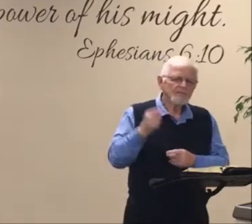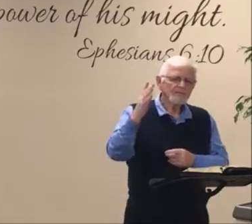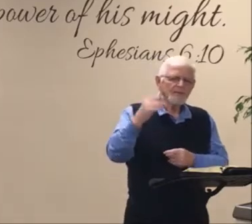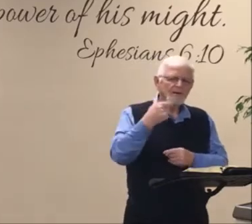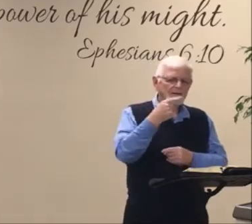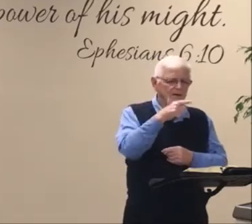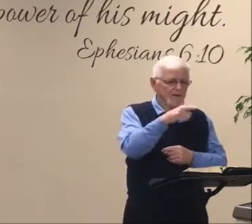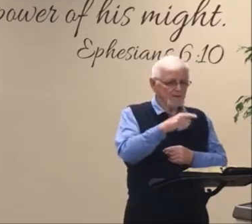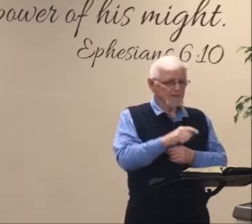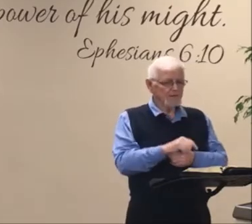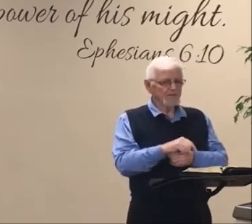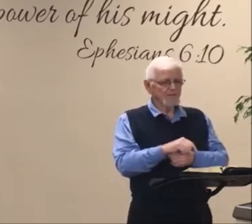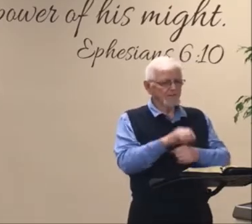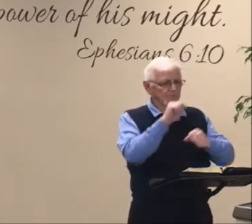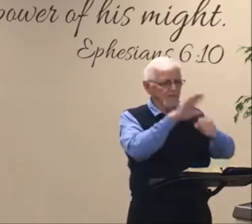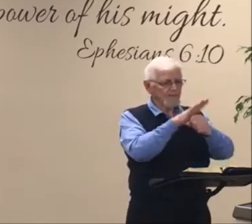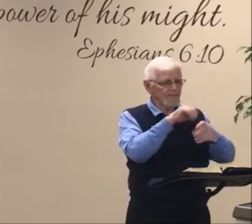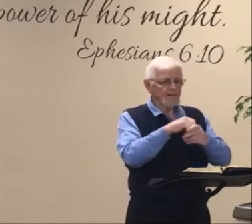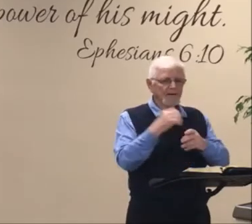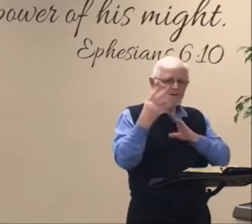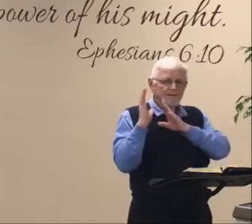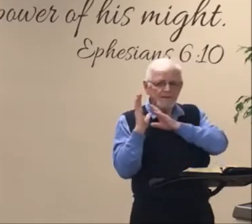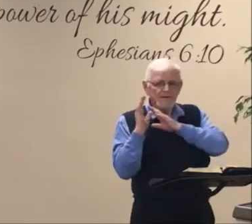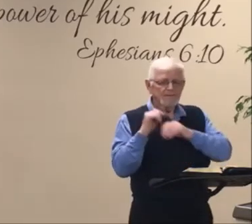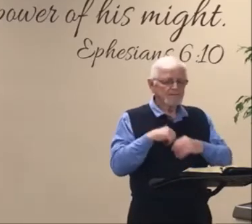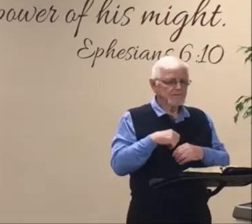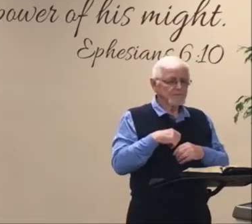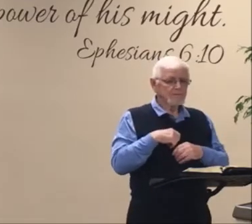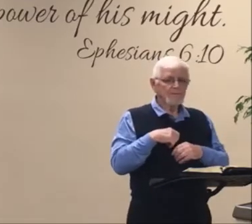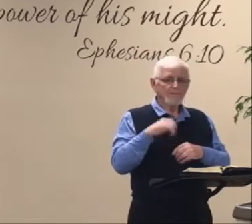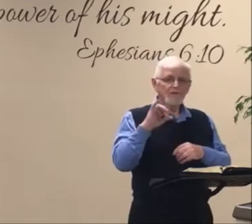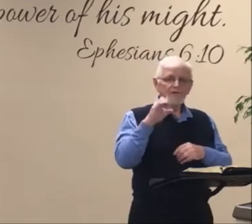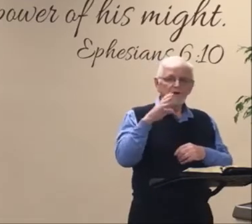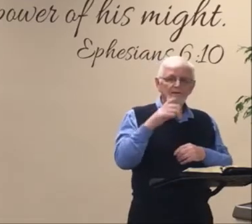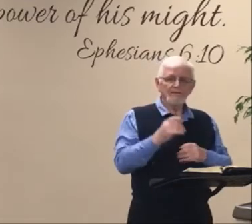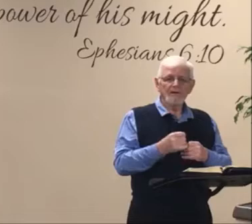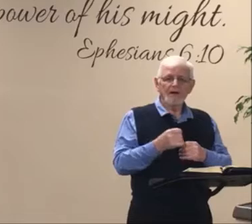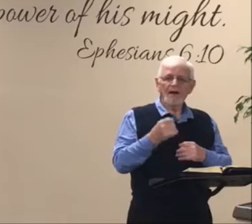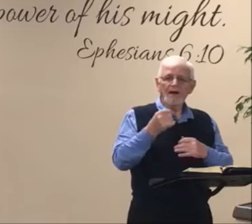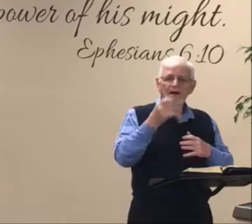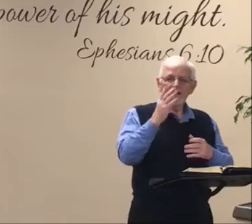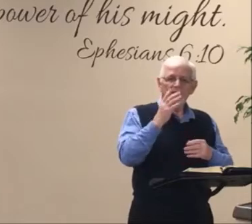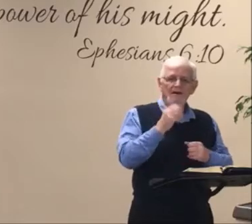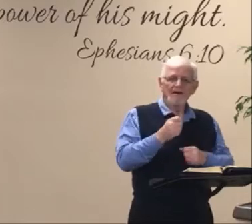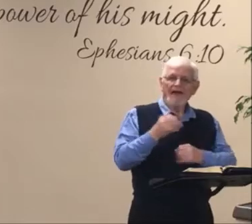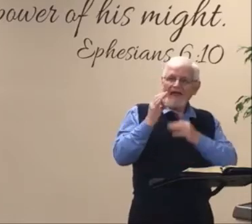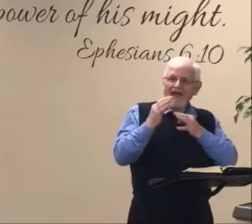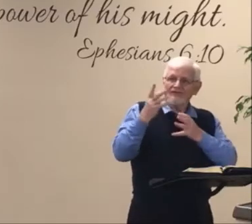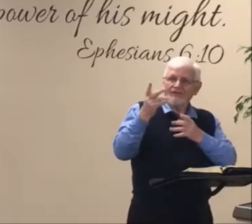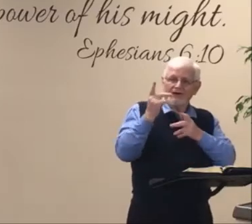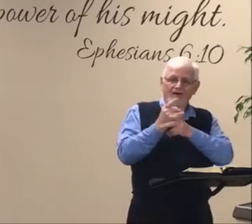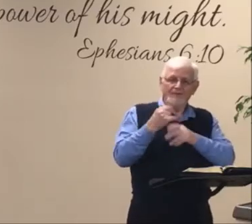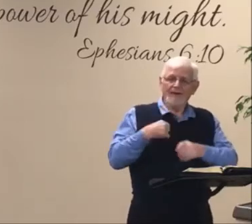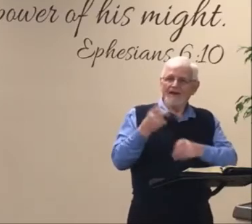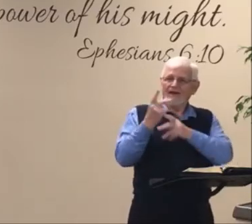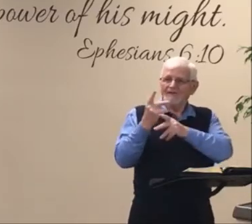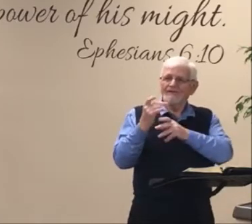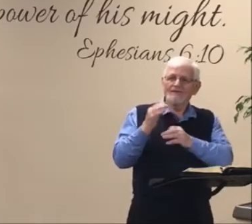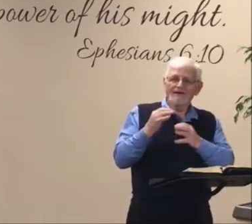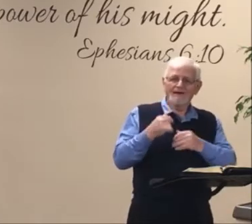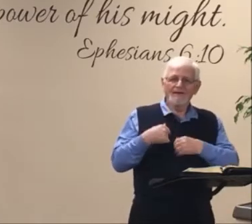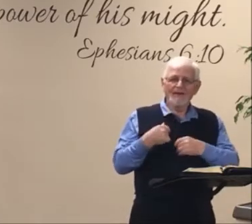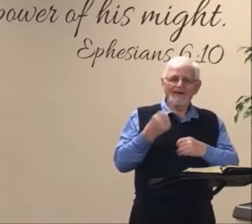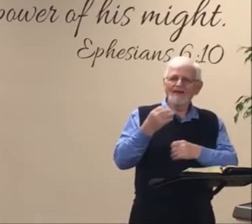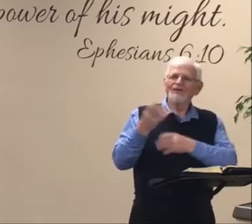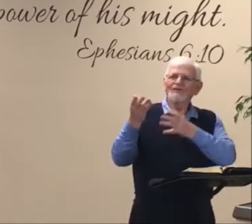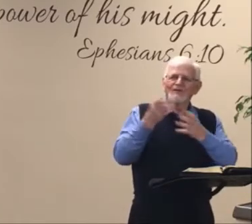unconditional promise in his sleep, and Jacob says, God, I got a promise for you. If you bless me, if you keep me, if you take care of me, if you bring me back to